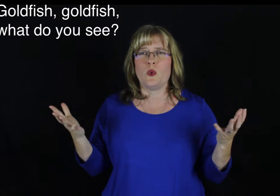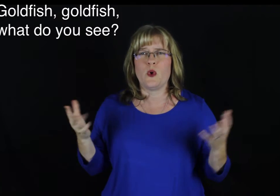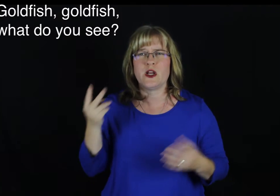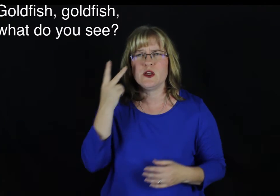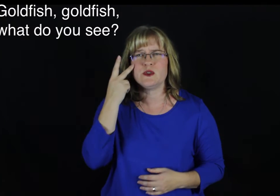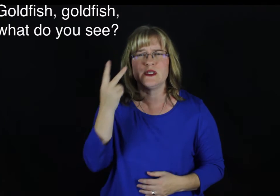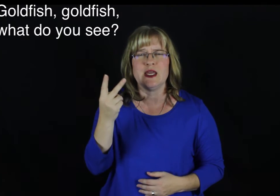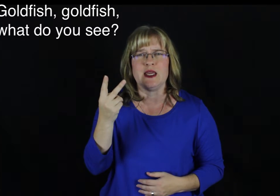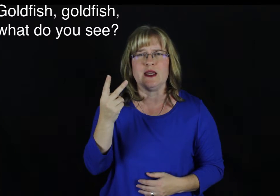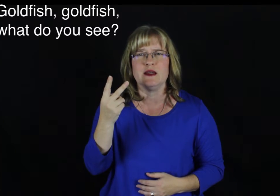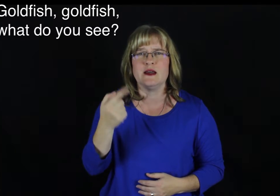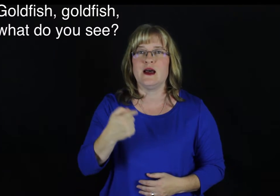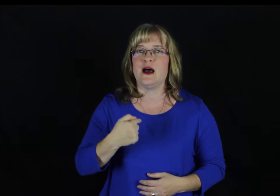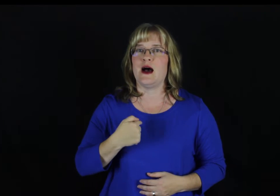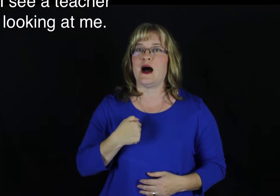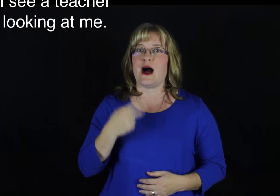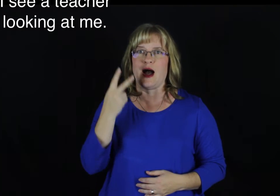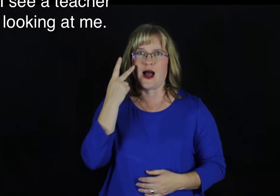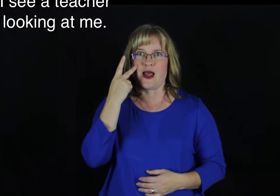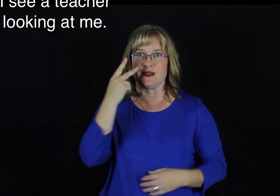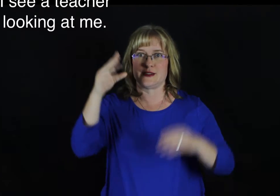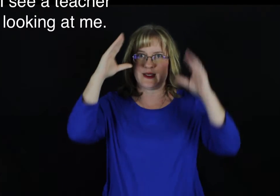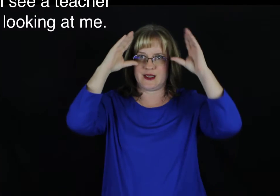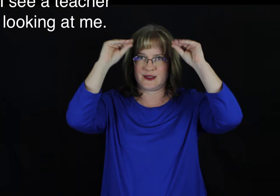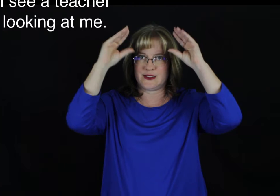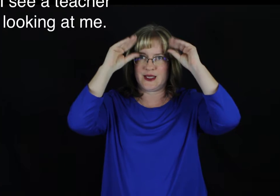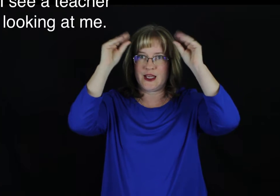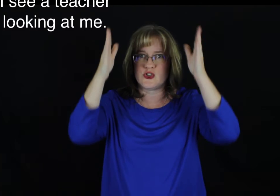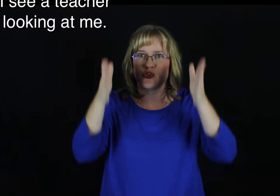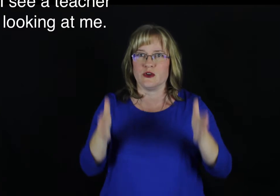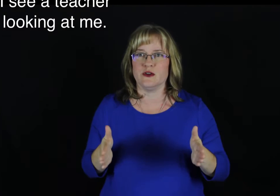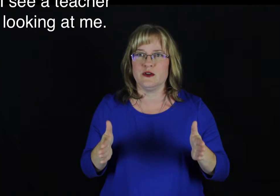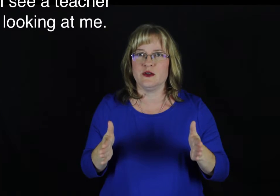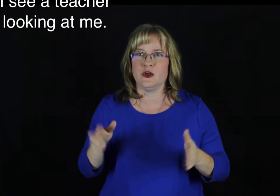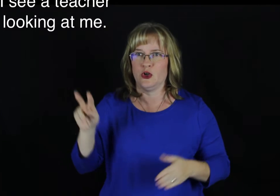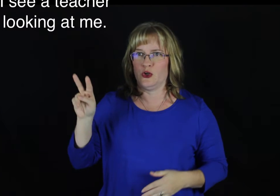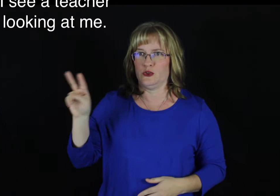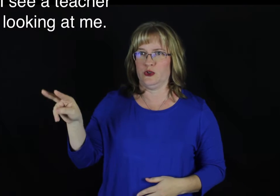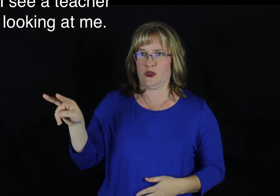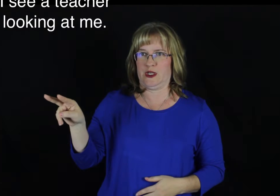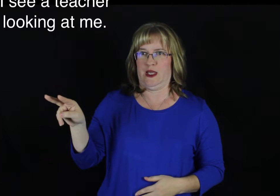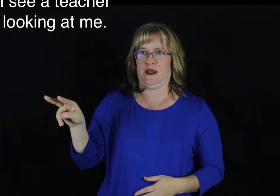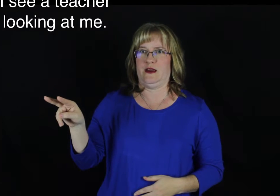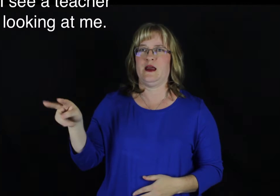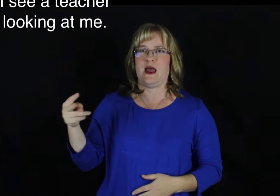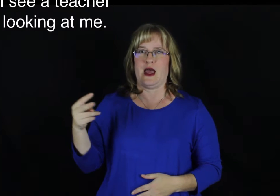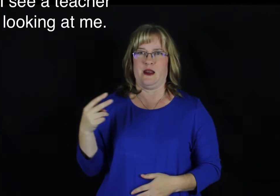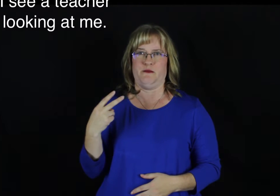what do you see? I see a teacher looking at